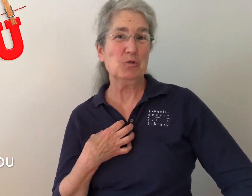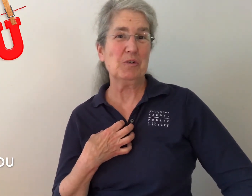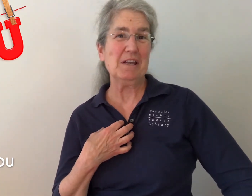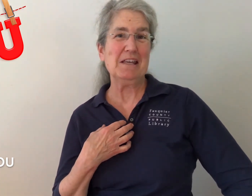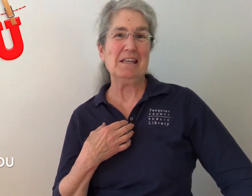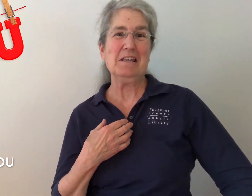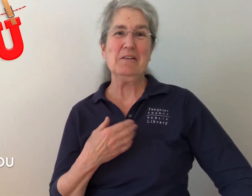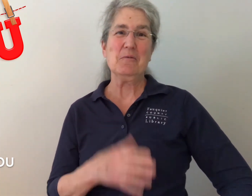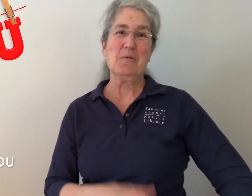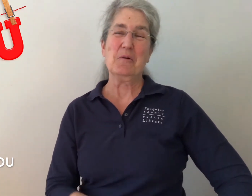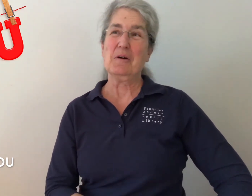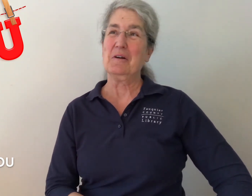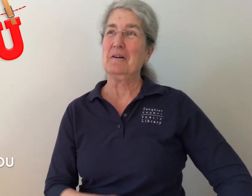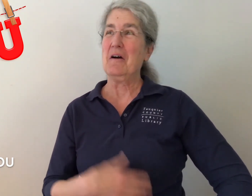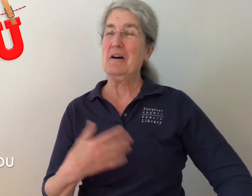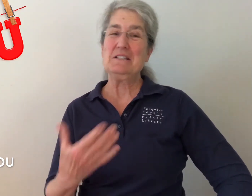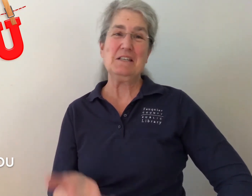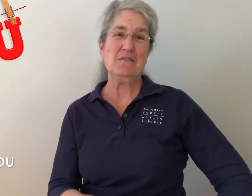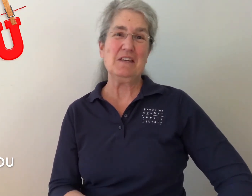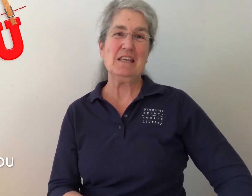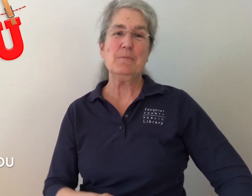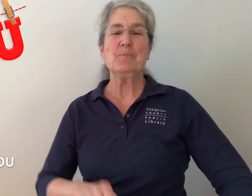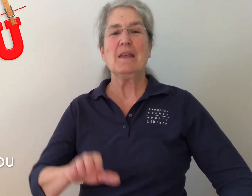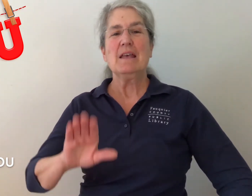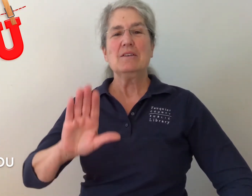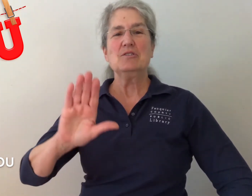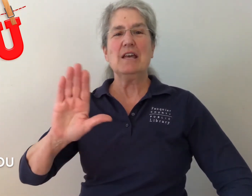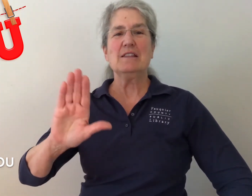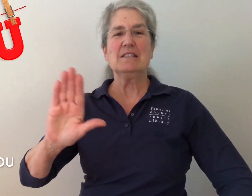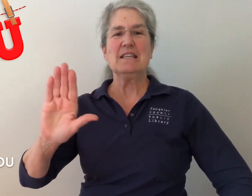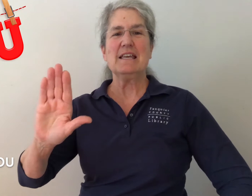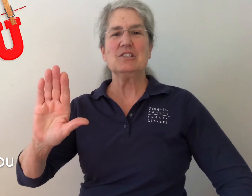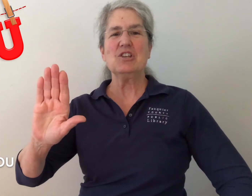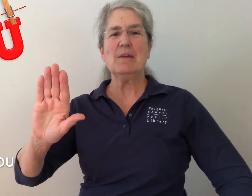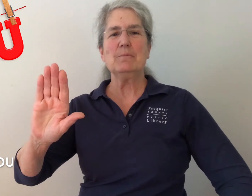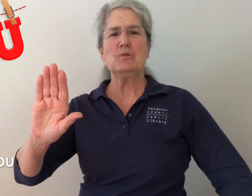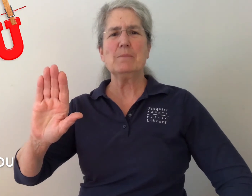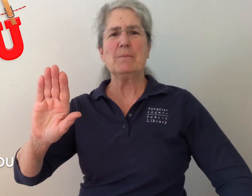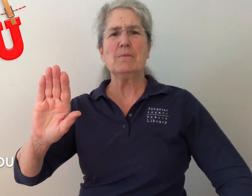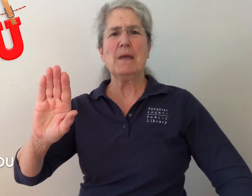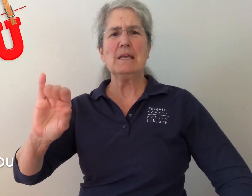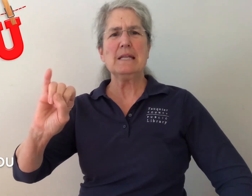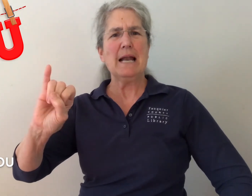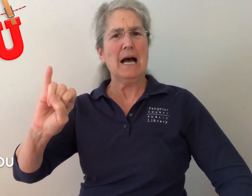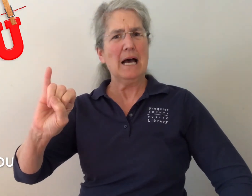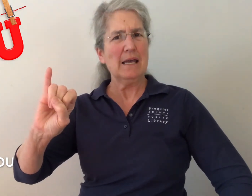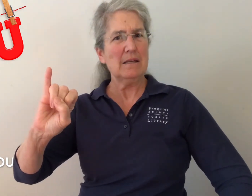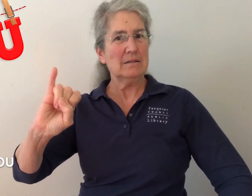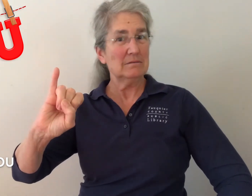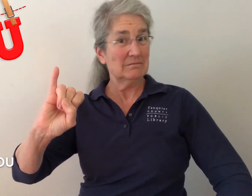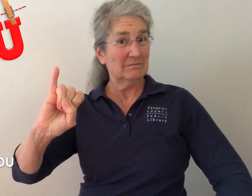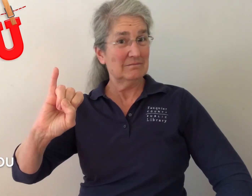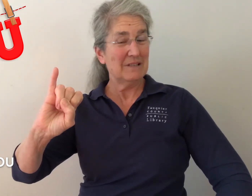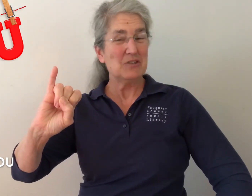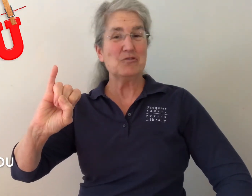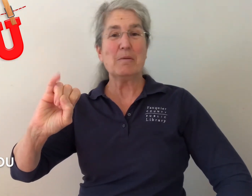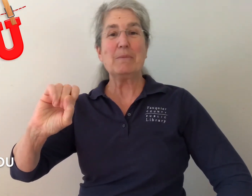jewelry or on TV. You take this hand shape. Do you remember making an I? Do you remember